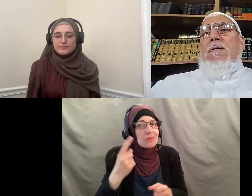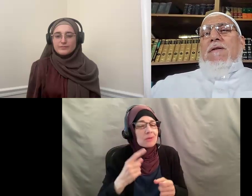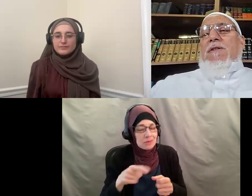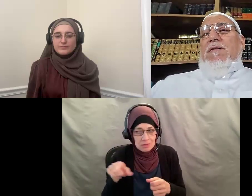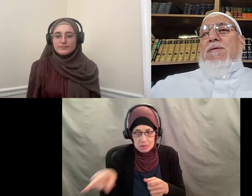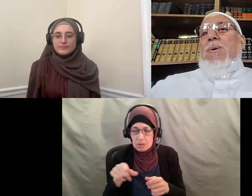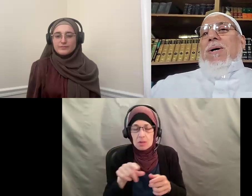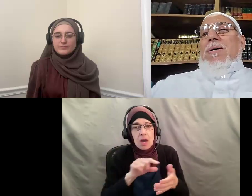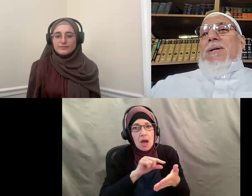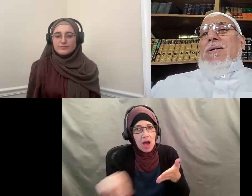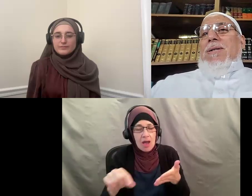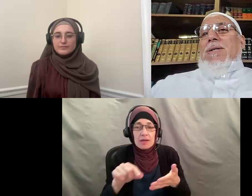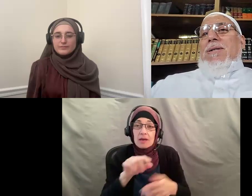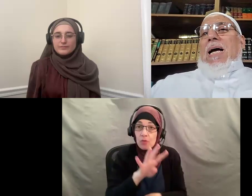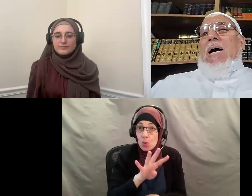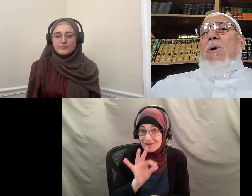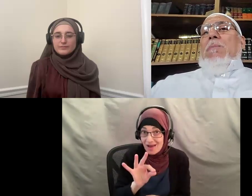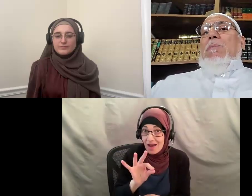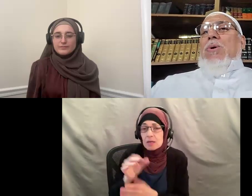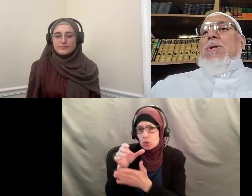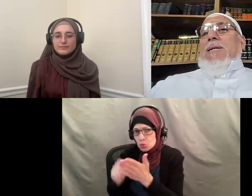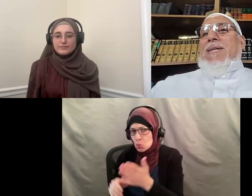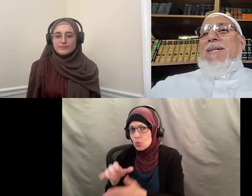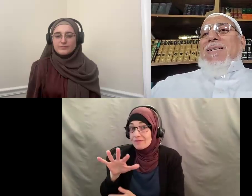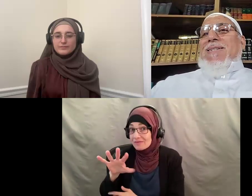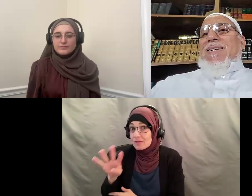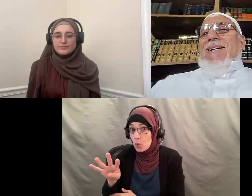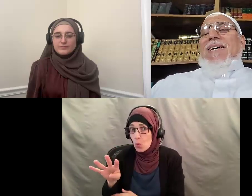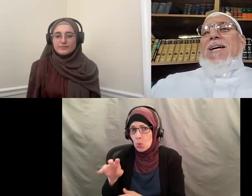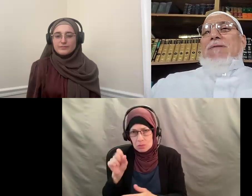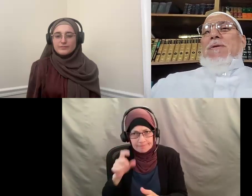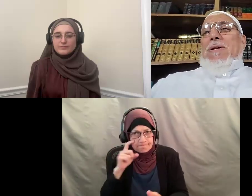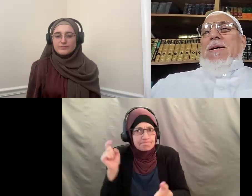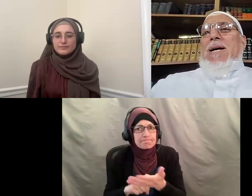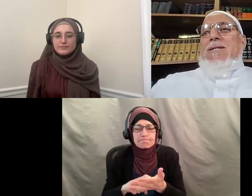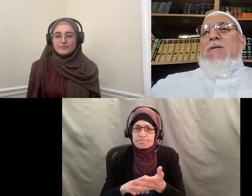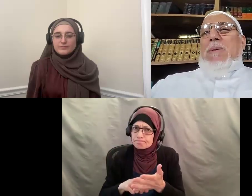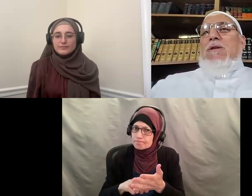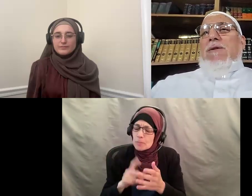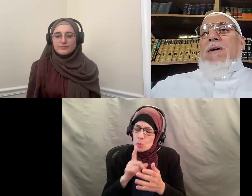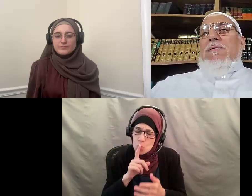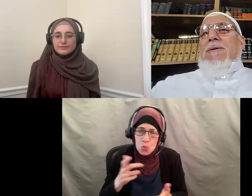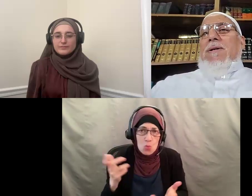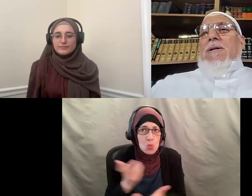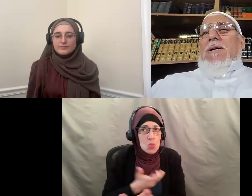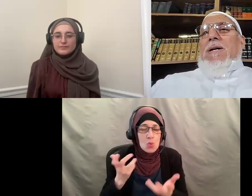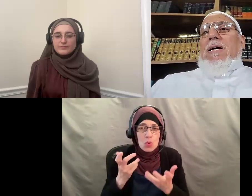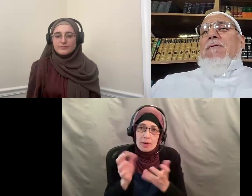number 54, how important it is. Everything has a span of